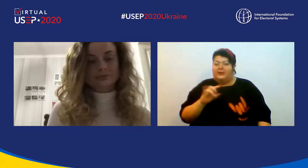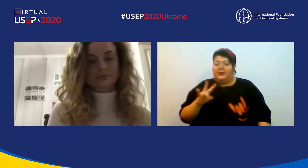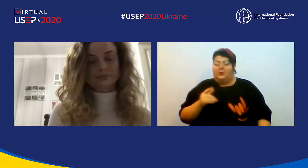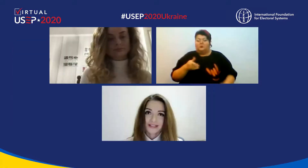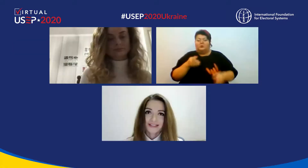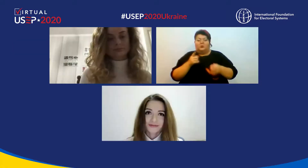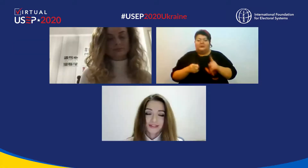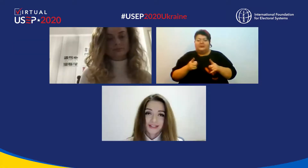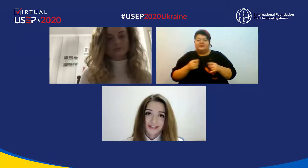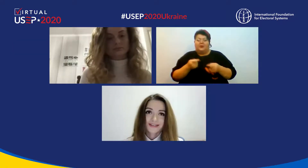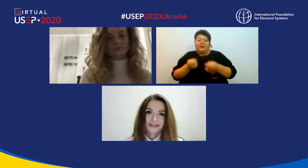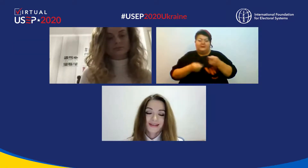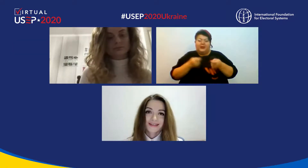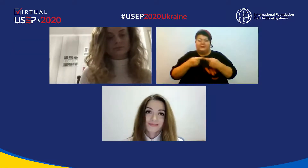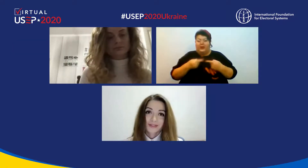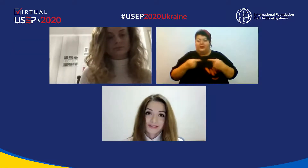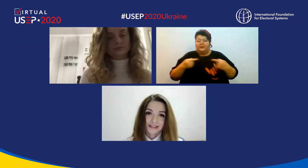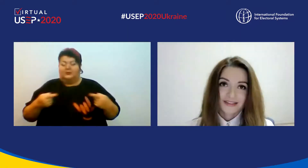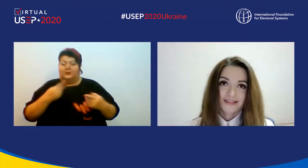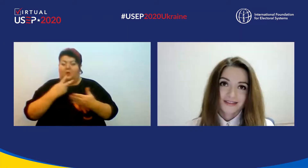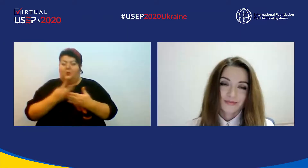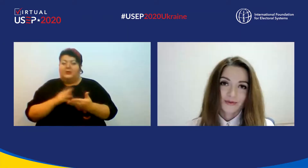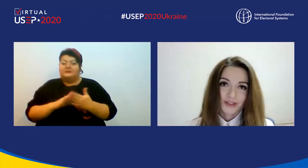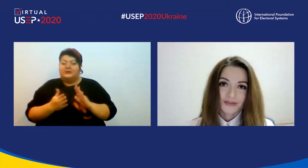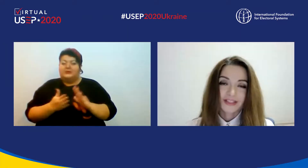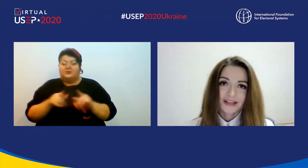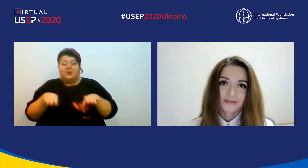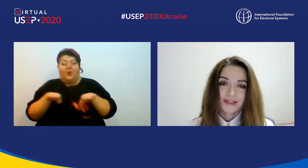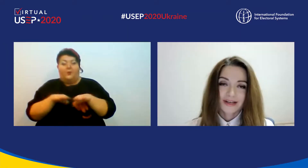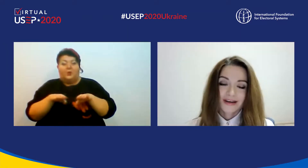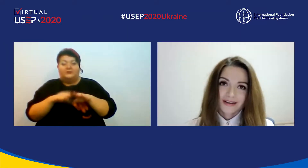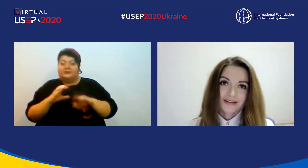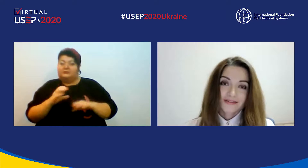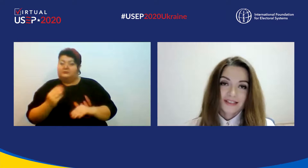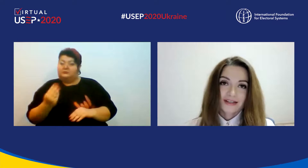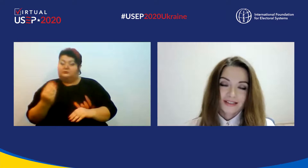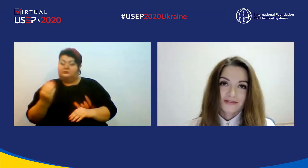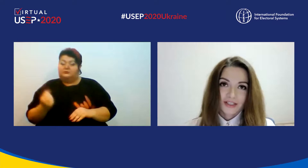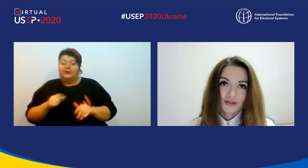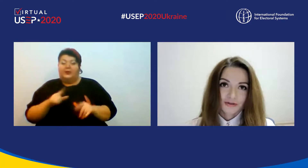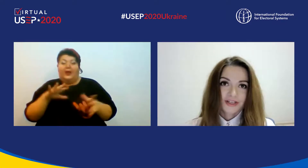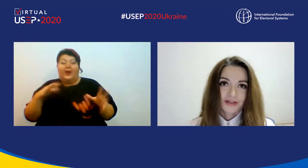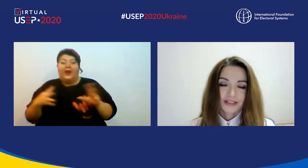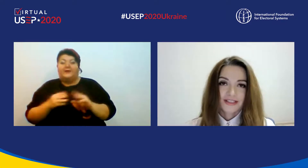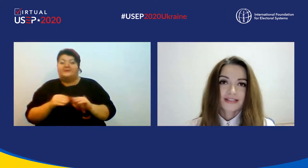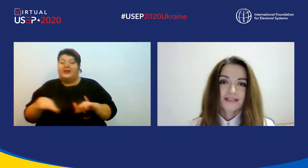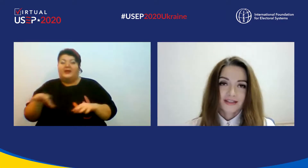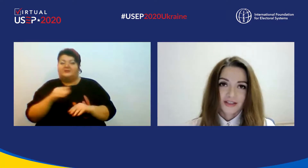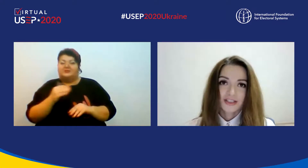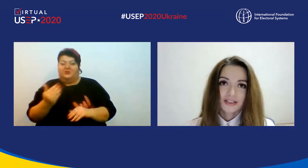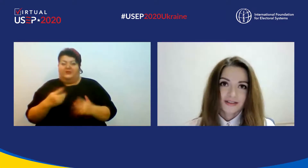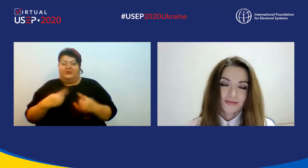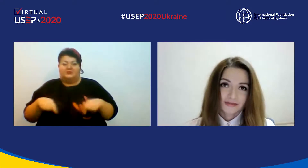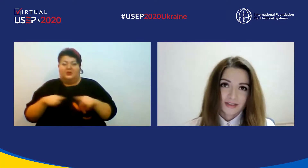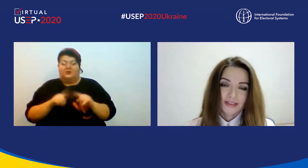any. Thank you very much, Miss Irina, for your insight and for your review of the situation